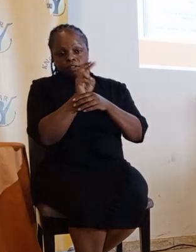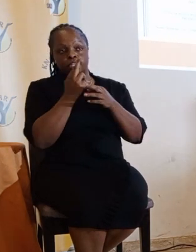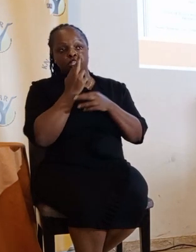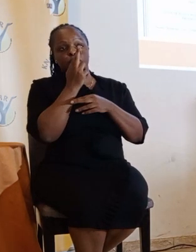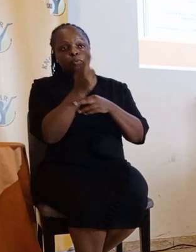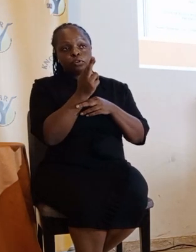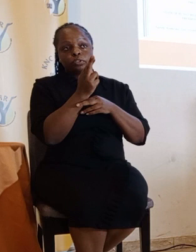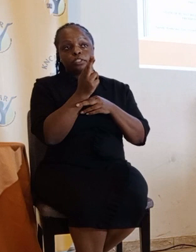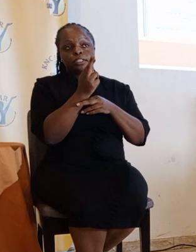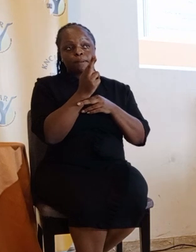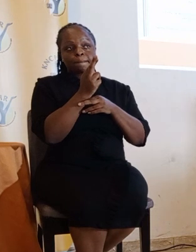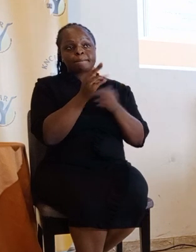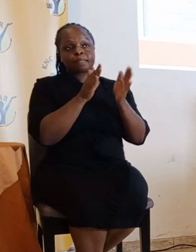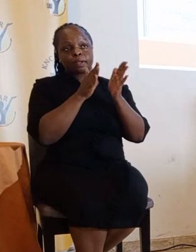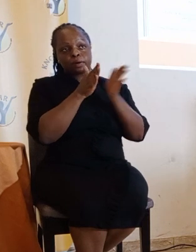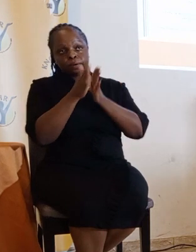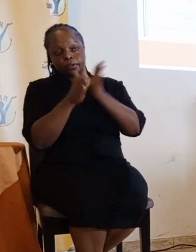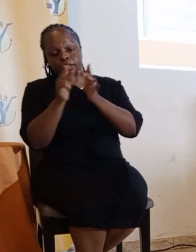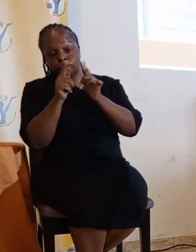however,